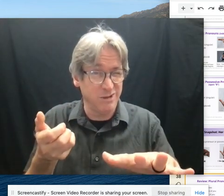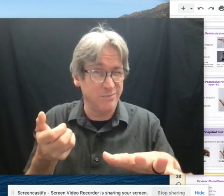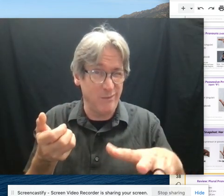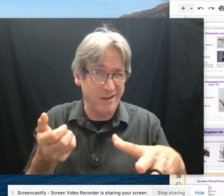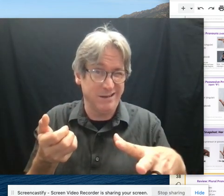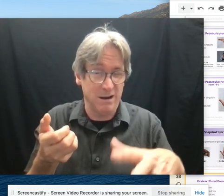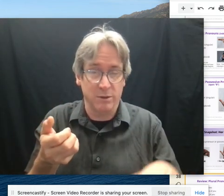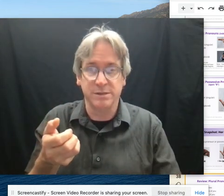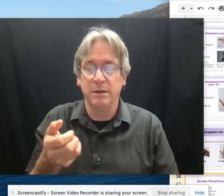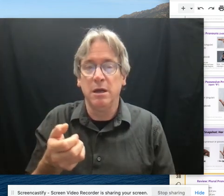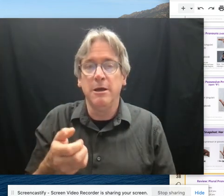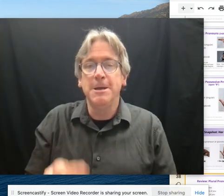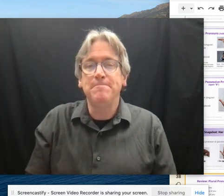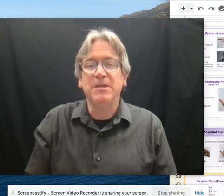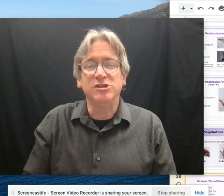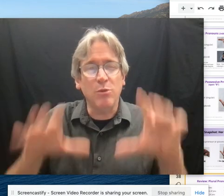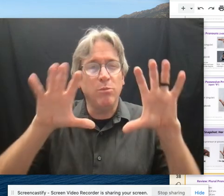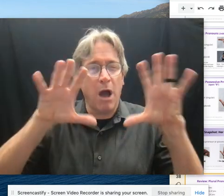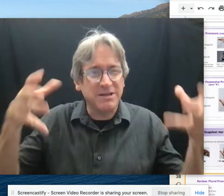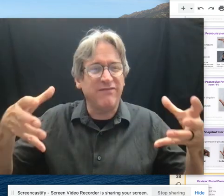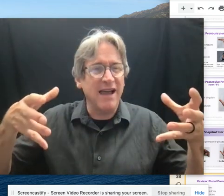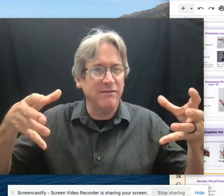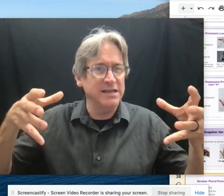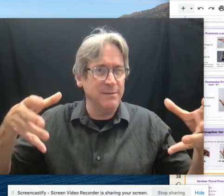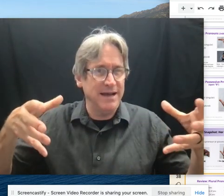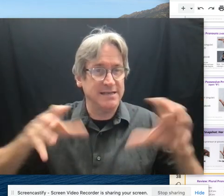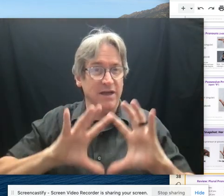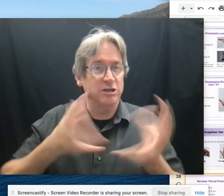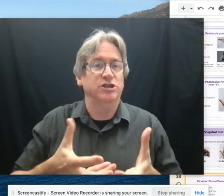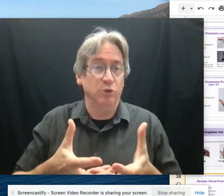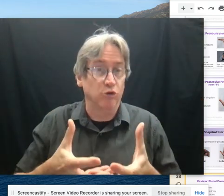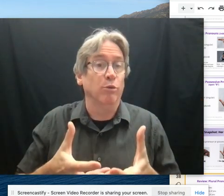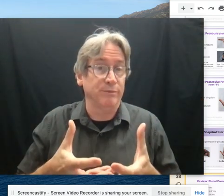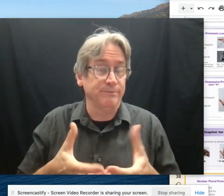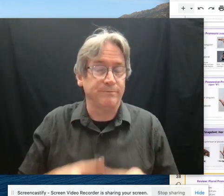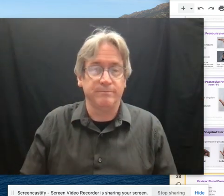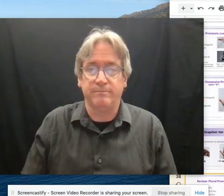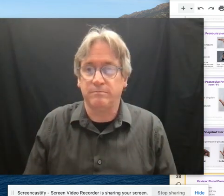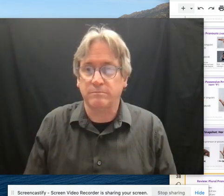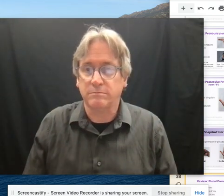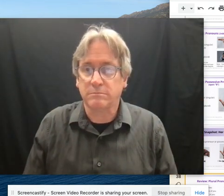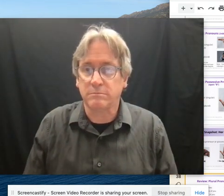reasons we'll explain when we get to numbers. So up to 5 is the best, and then just do group.